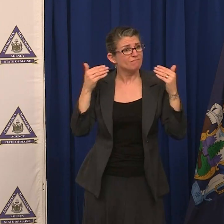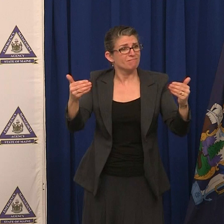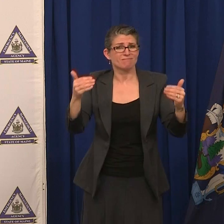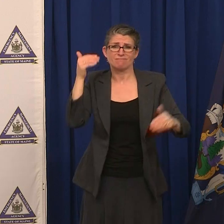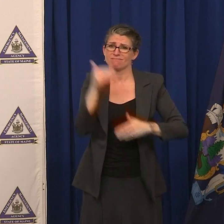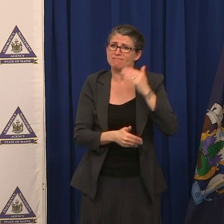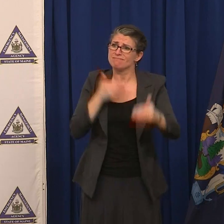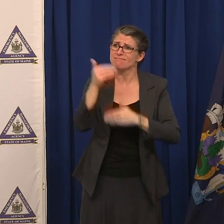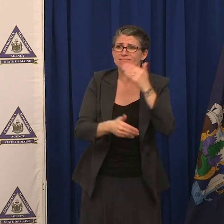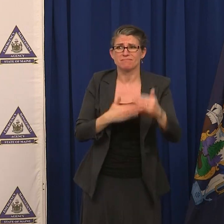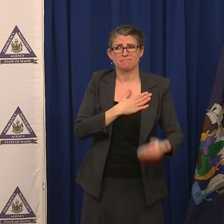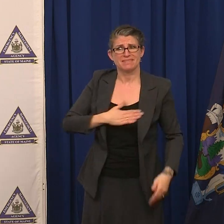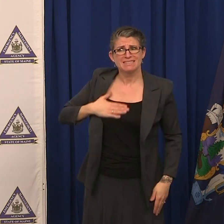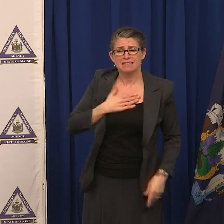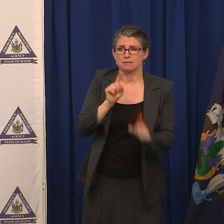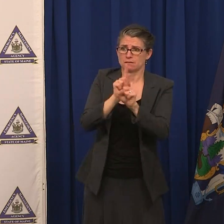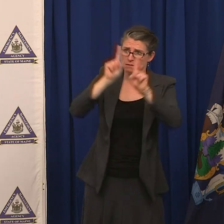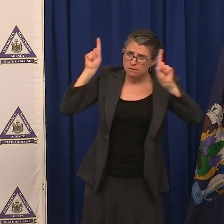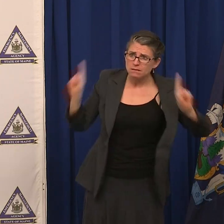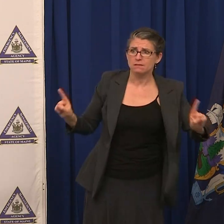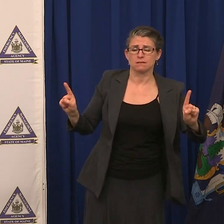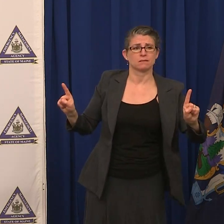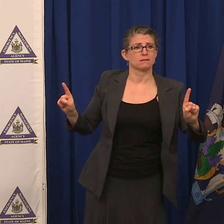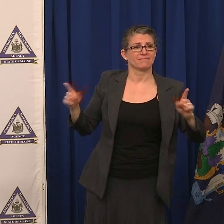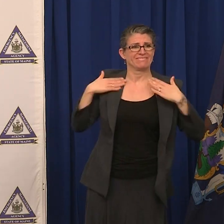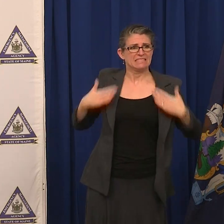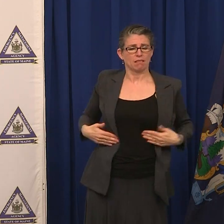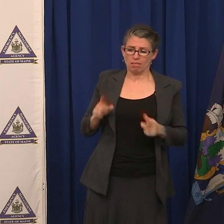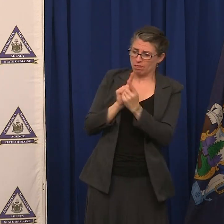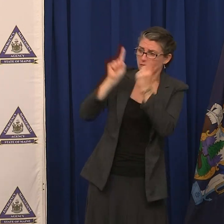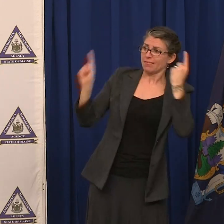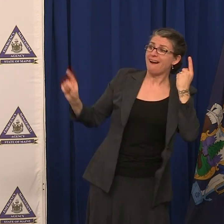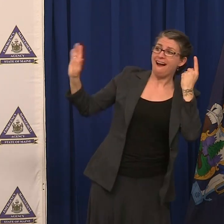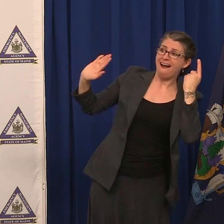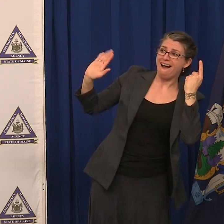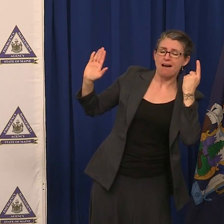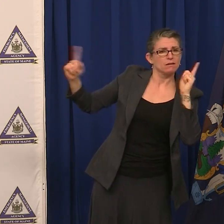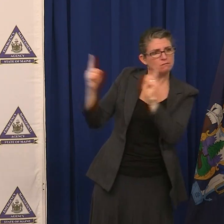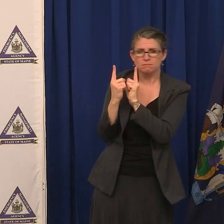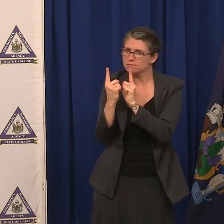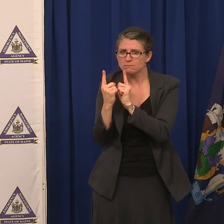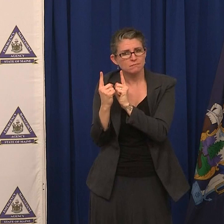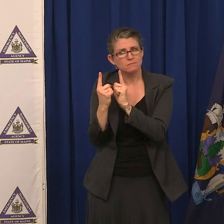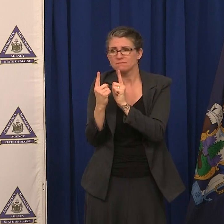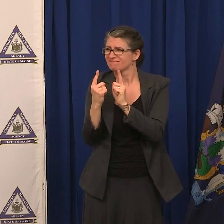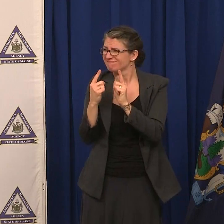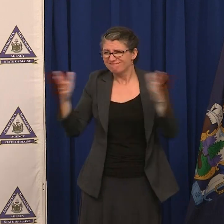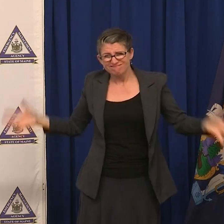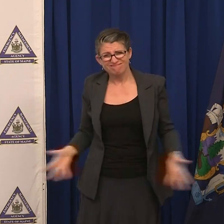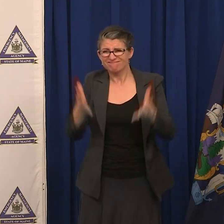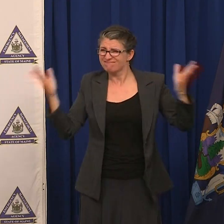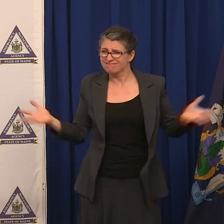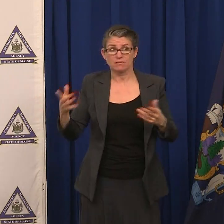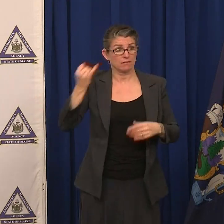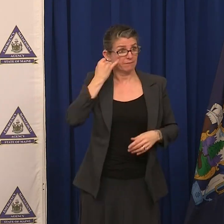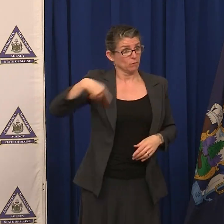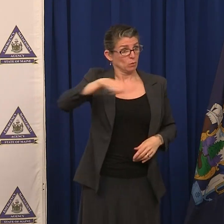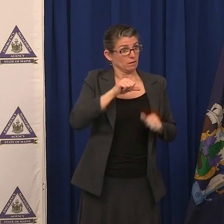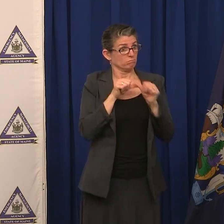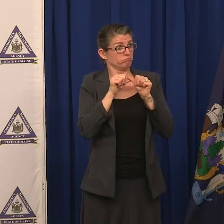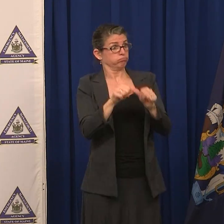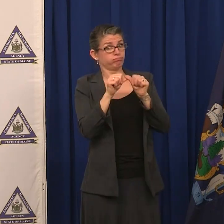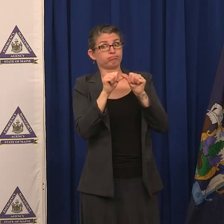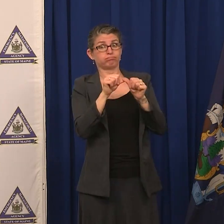more aggressively we can impose those, the more closely we can come in with those lower projections. The less